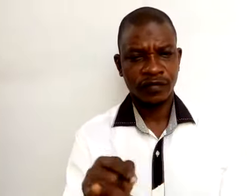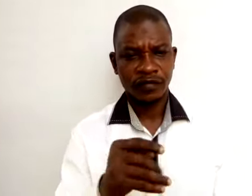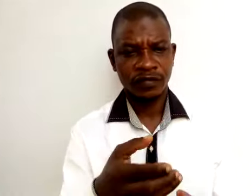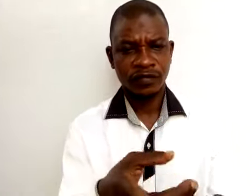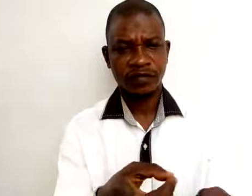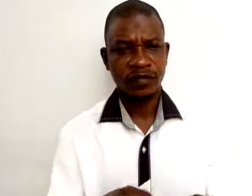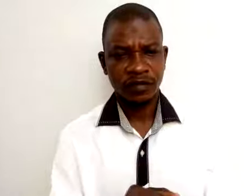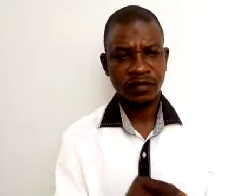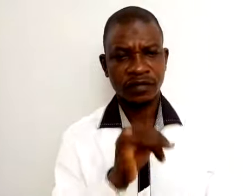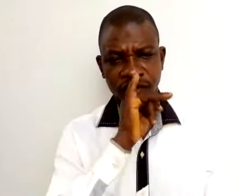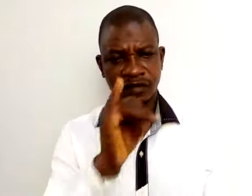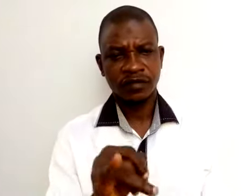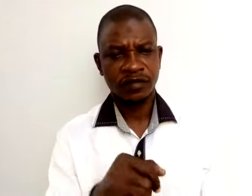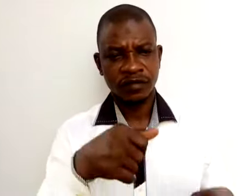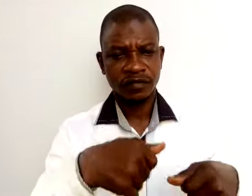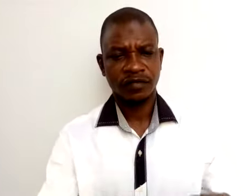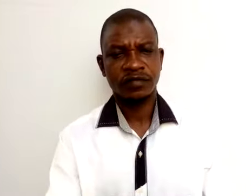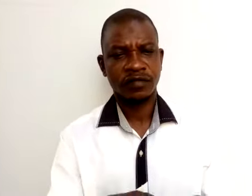demand is constant.